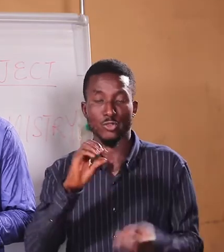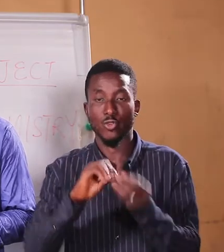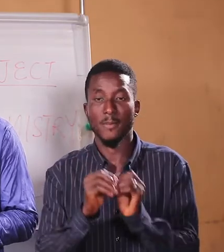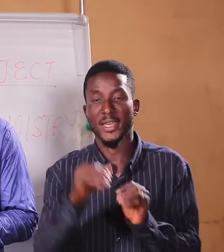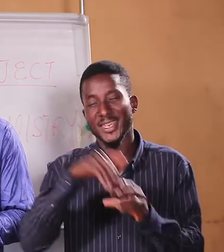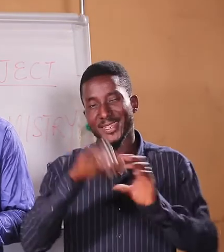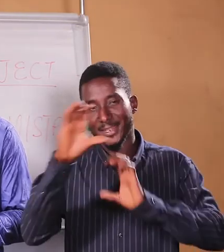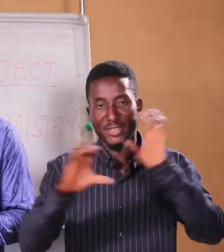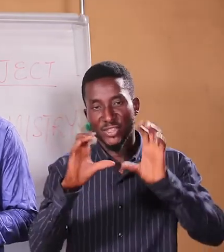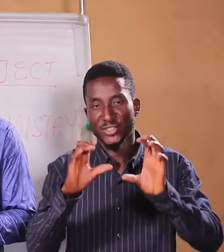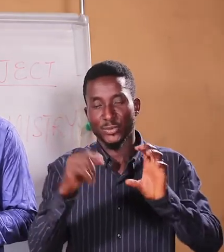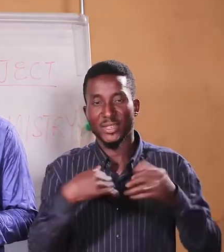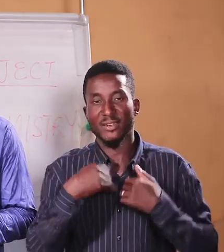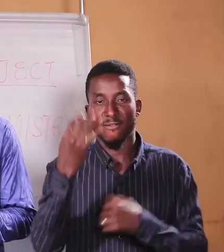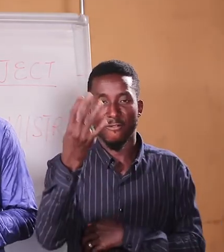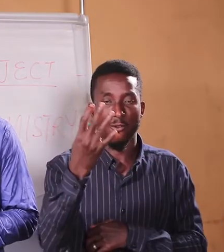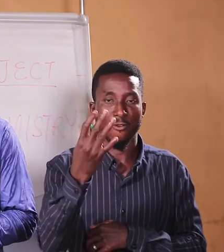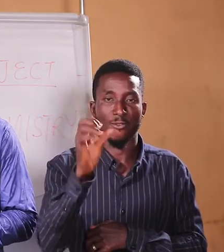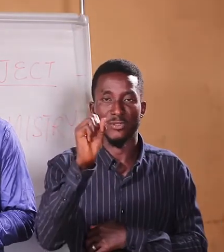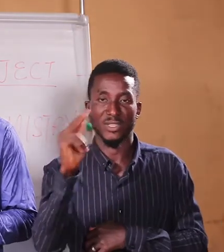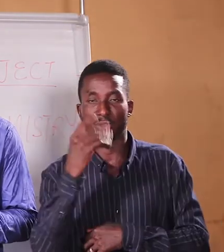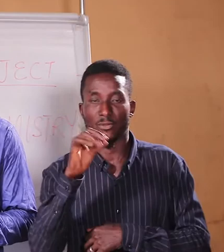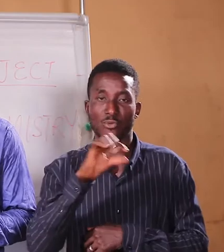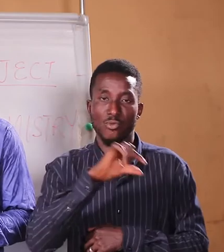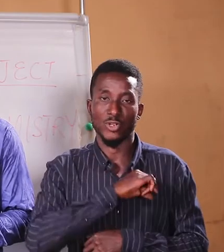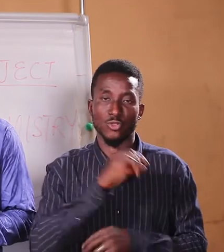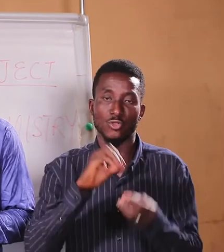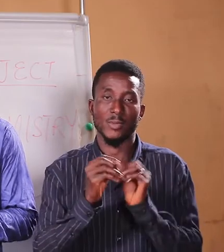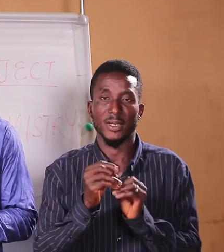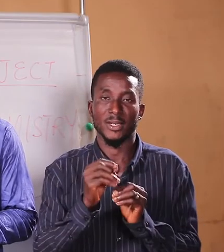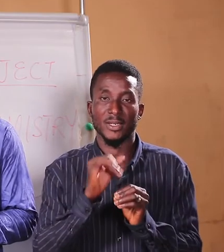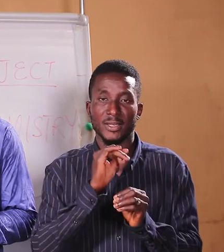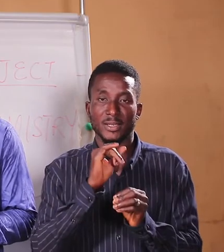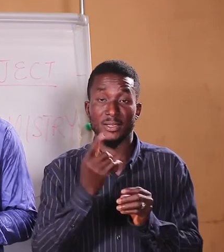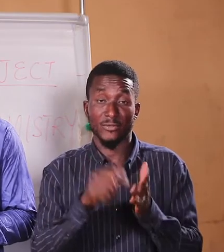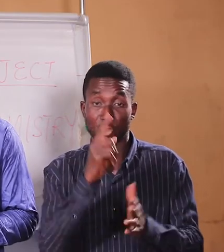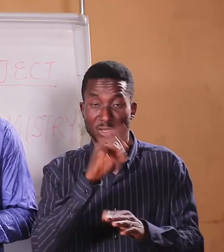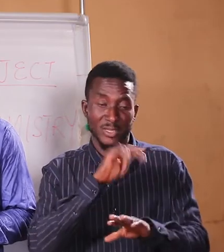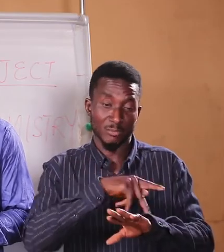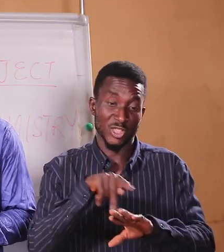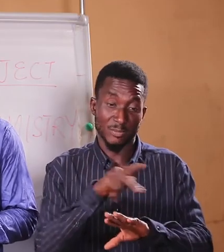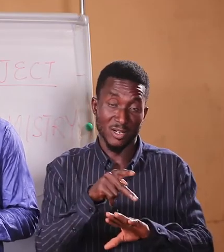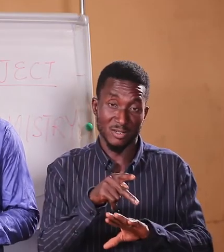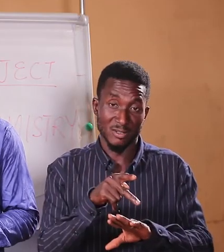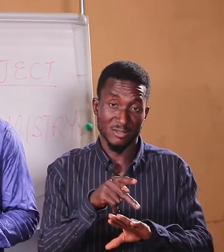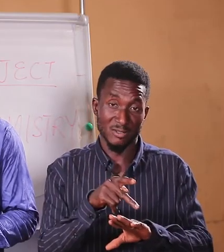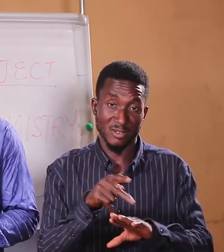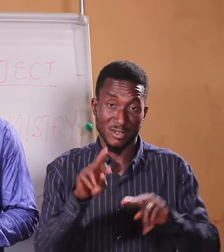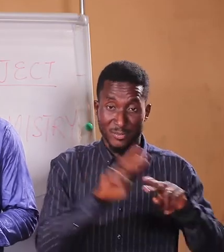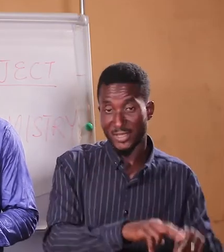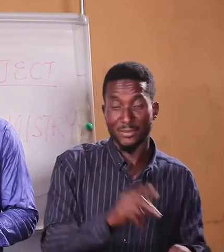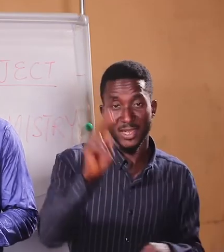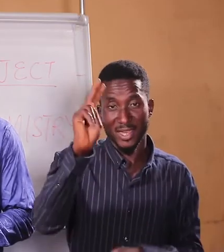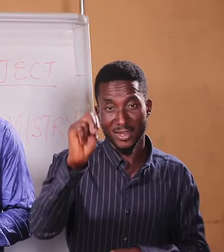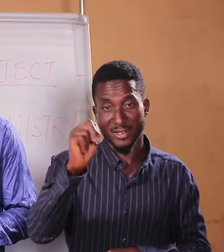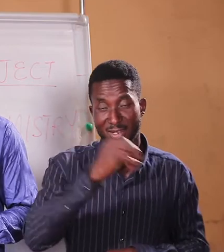said in chemistry we have 4 sets of quantum numbers. The first quantum number is the principal quantum number, represented by n, and